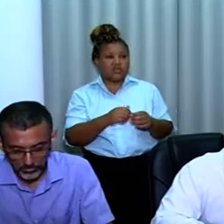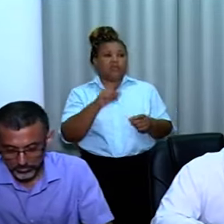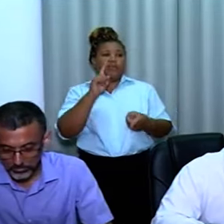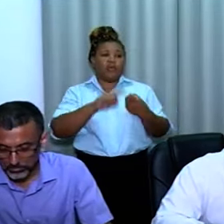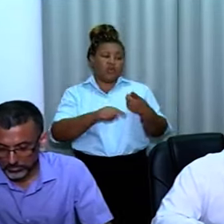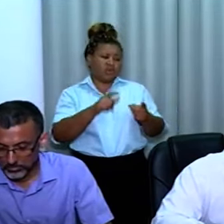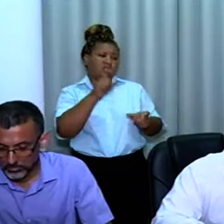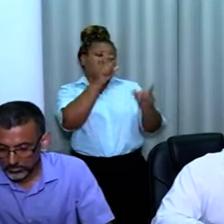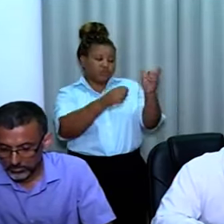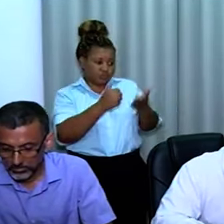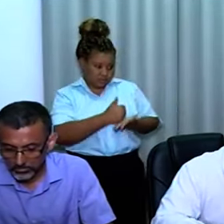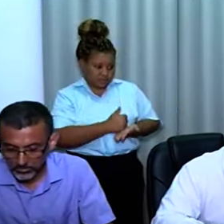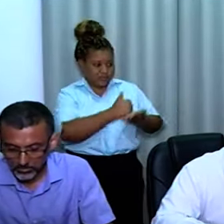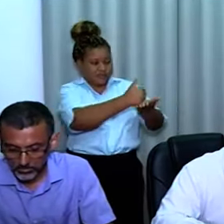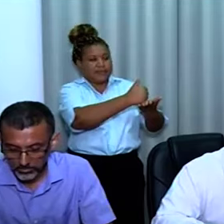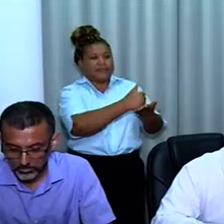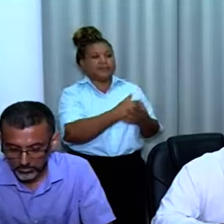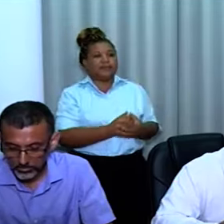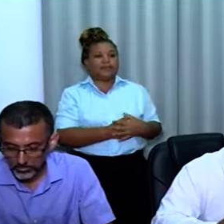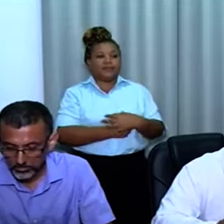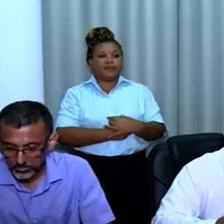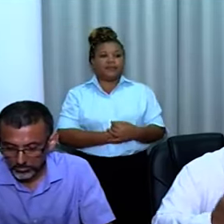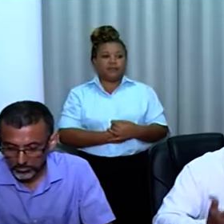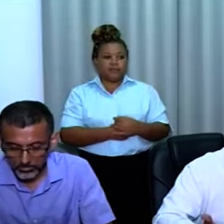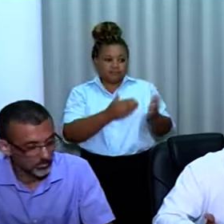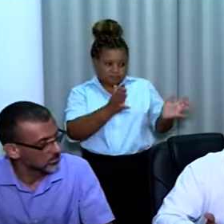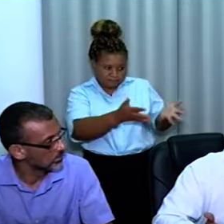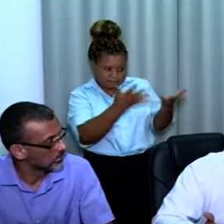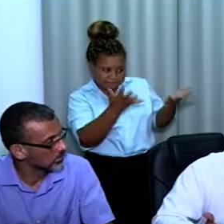to be on our side, and